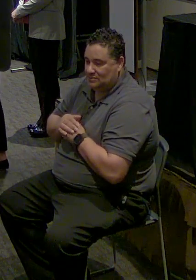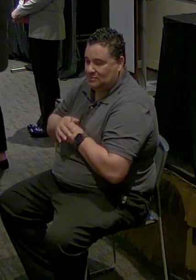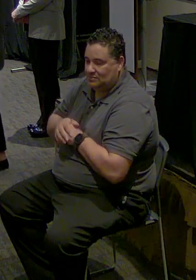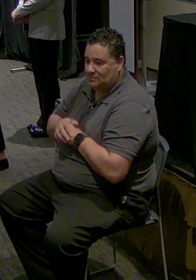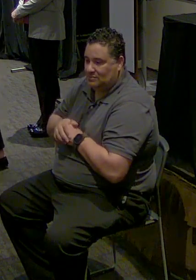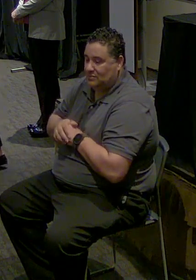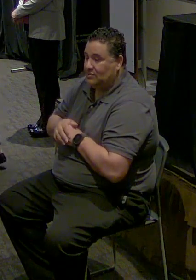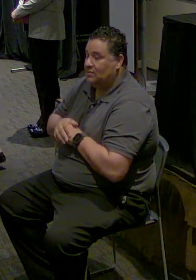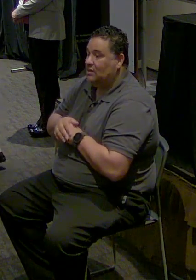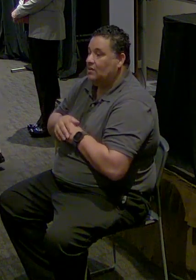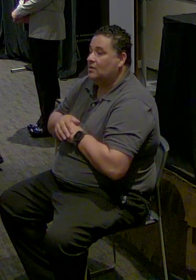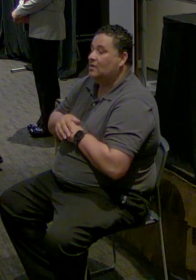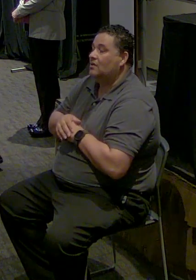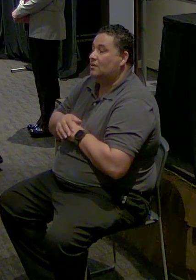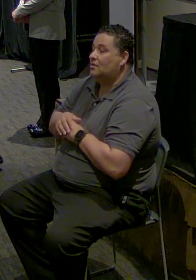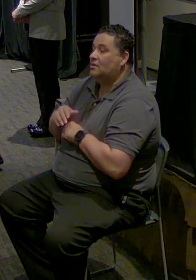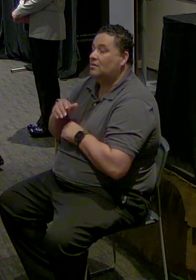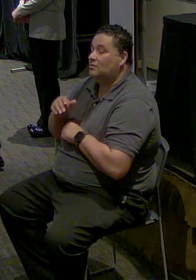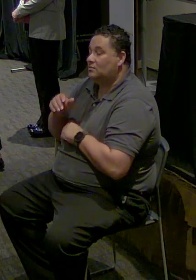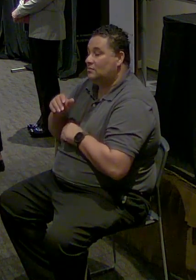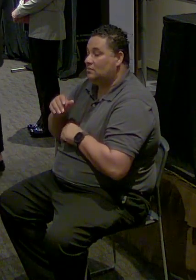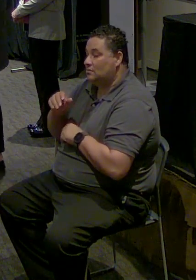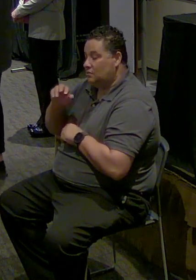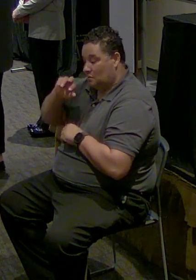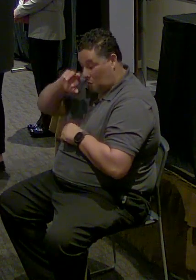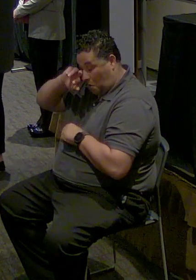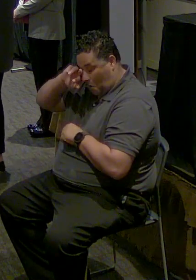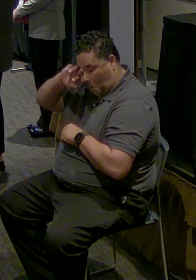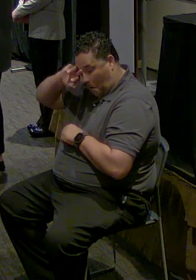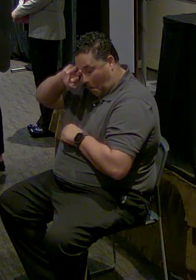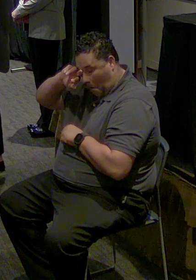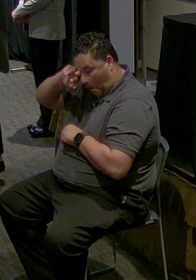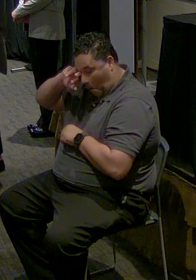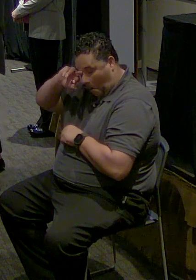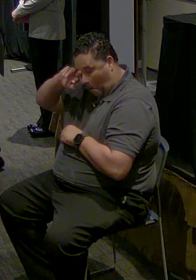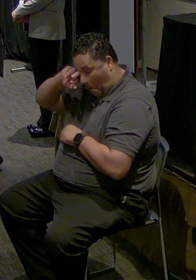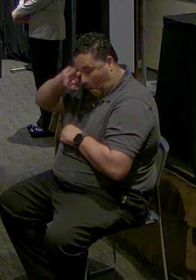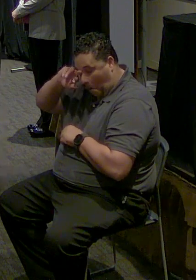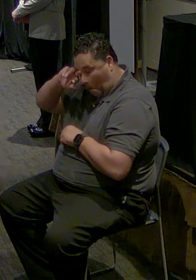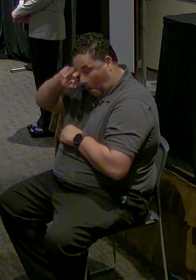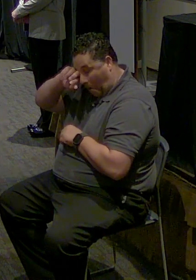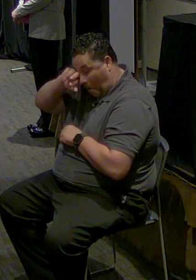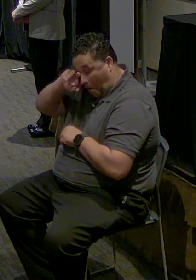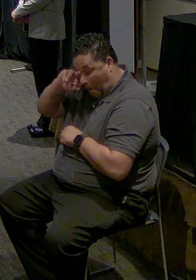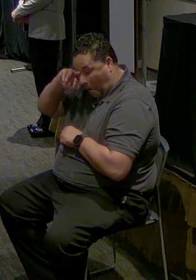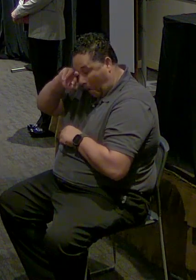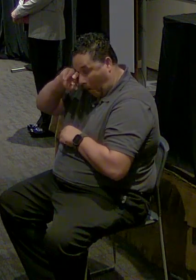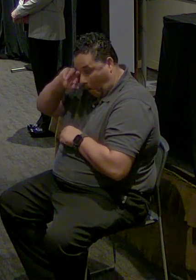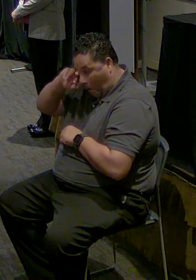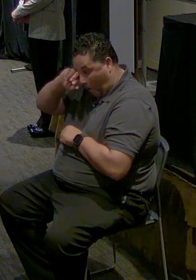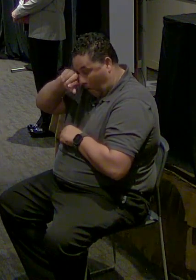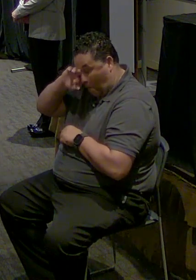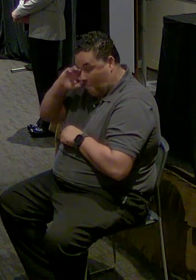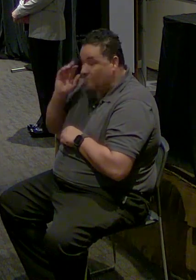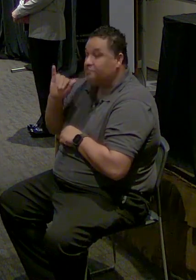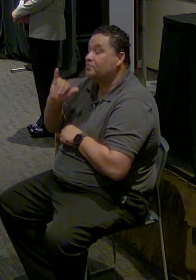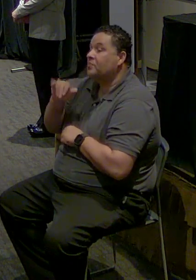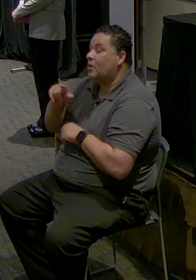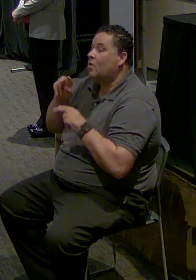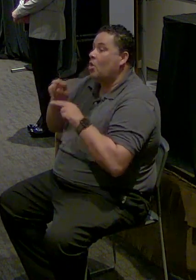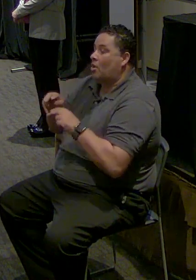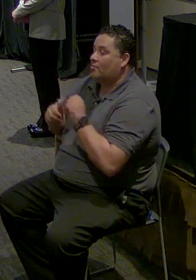To go even another layer, and I don't think we included this slide, but to go another layer, when we look at